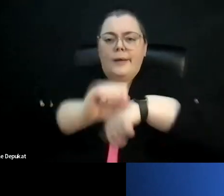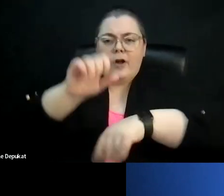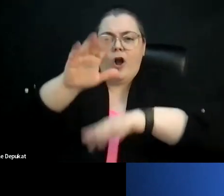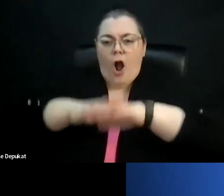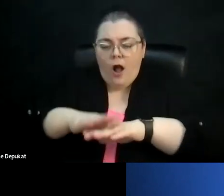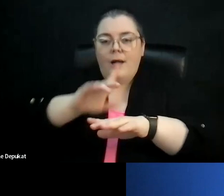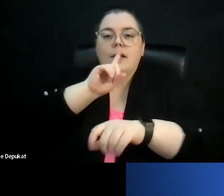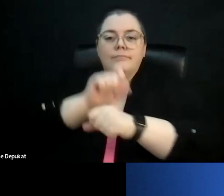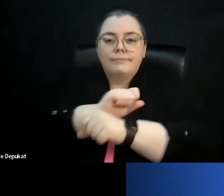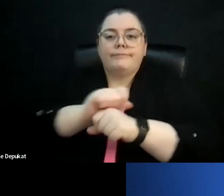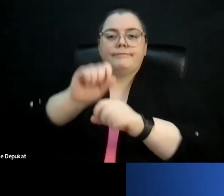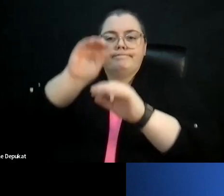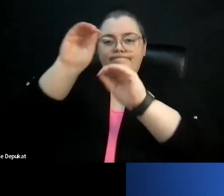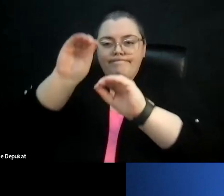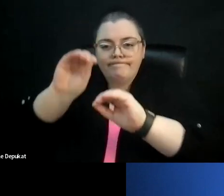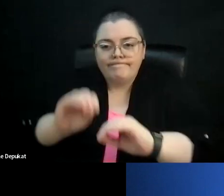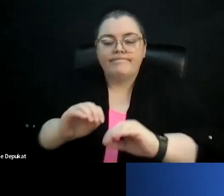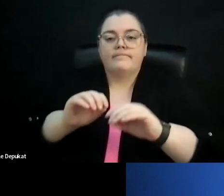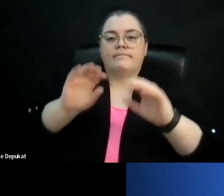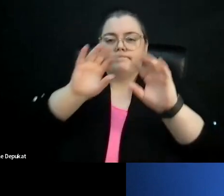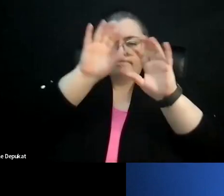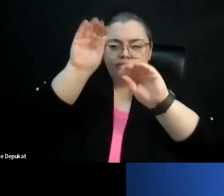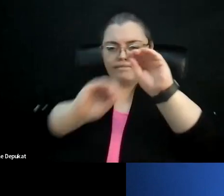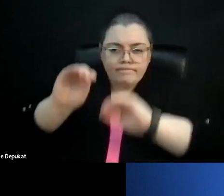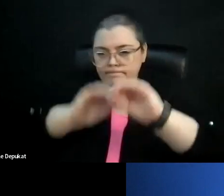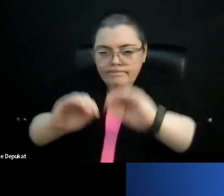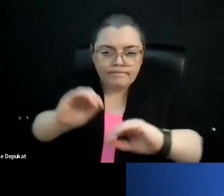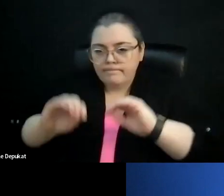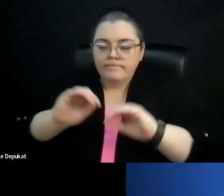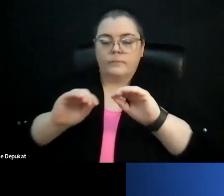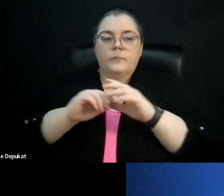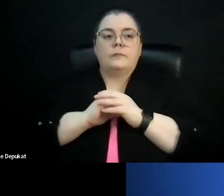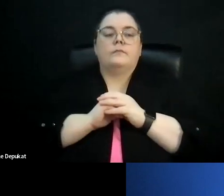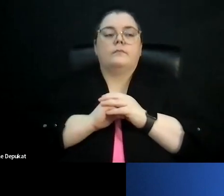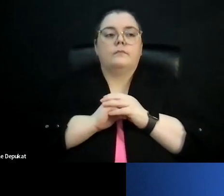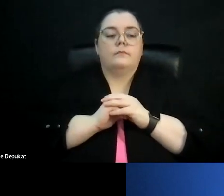do the nitty-gritty work now and really work on documenting this, on